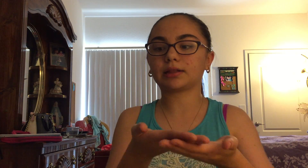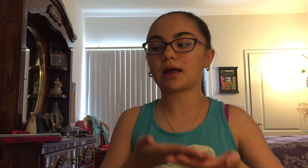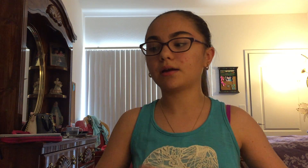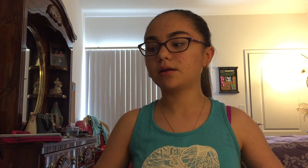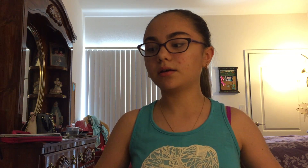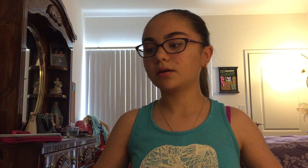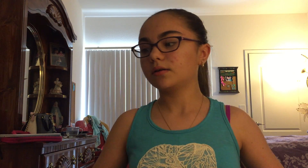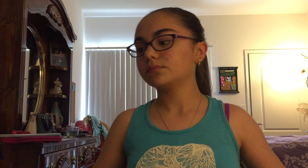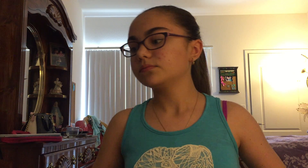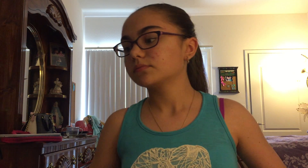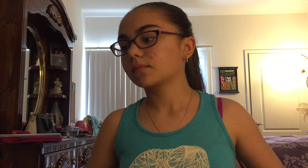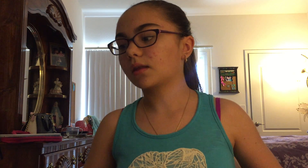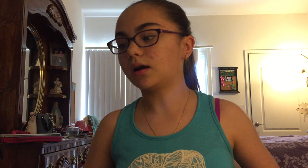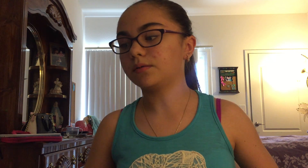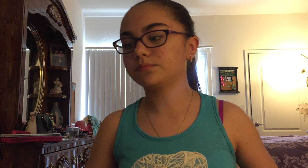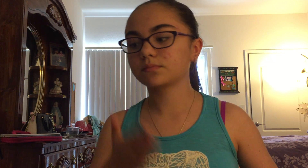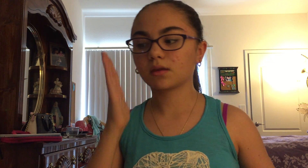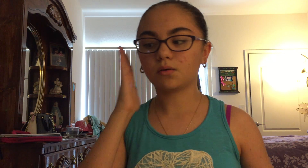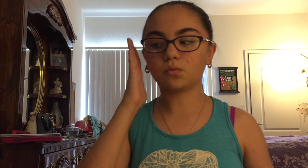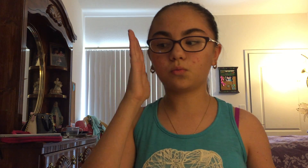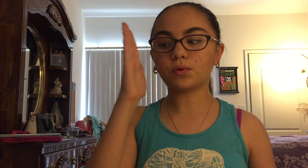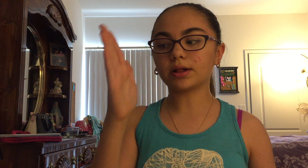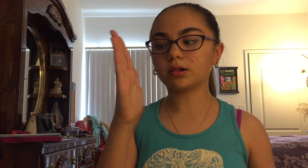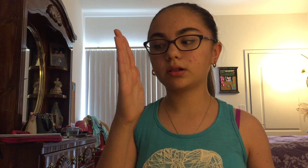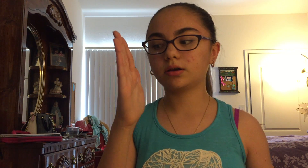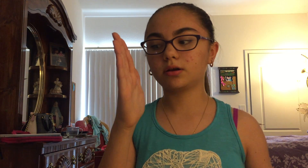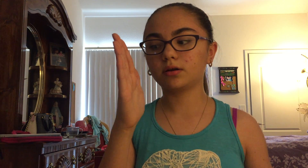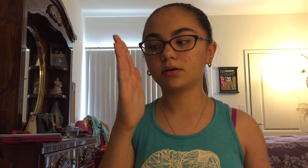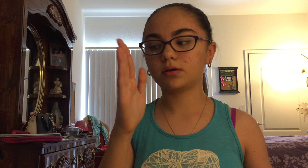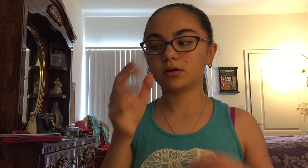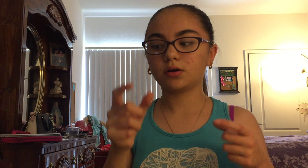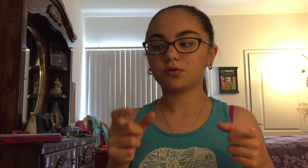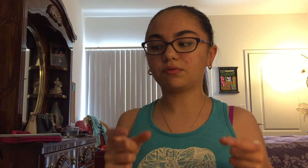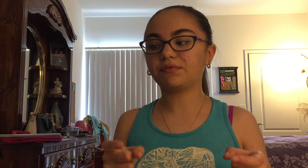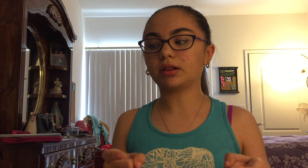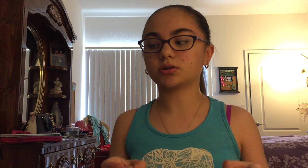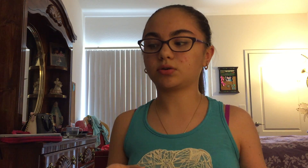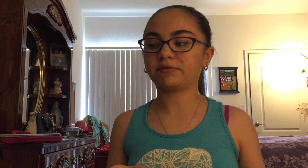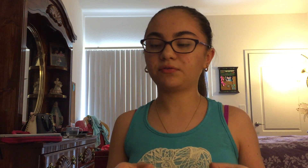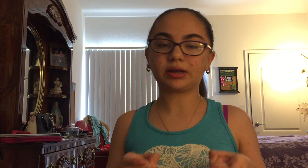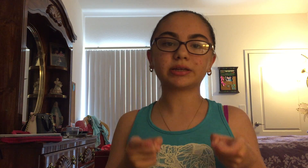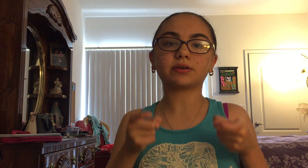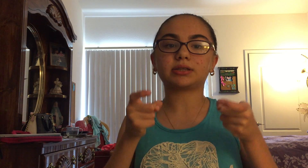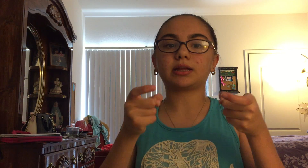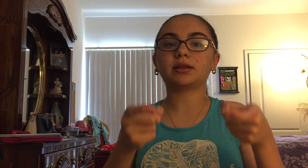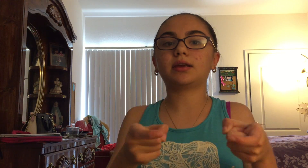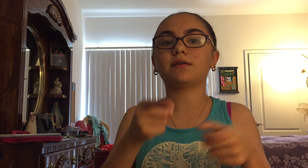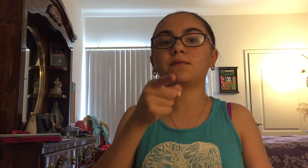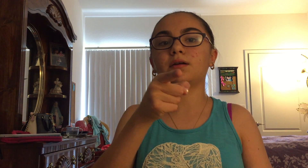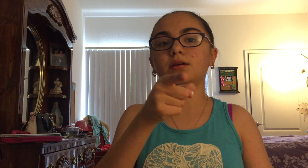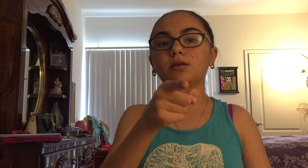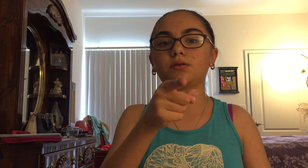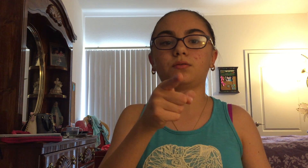go like that um will reveal a joyful face so I said give you